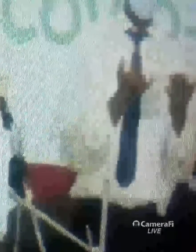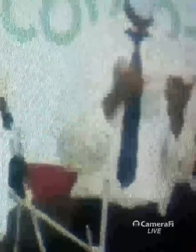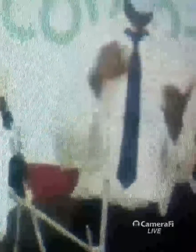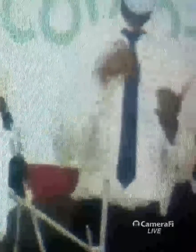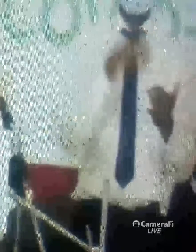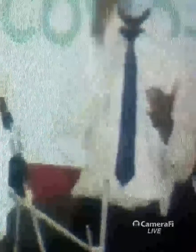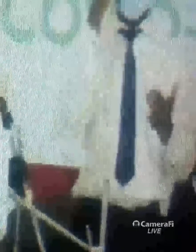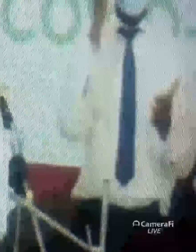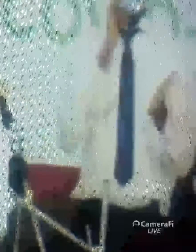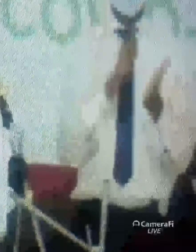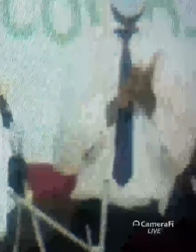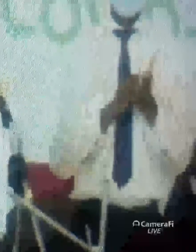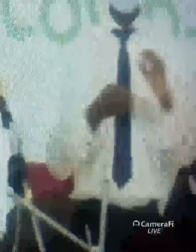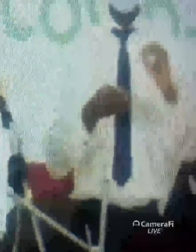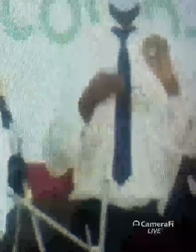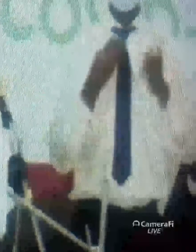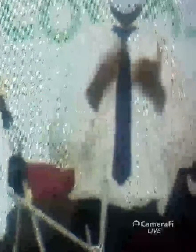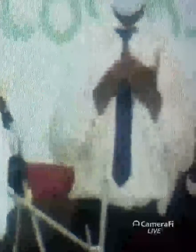likely